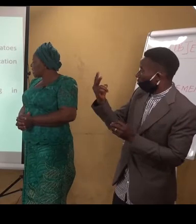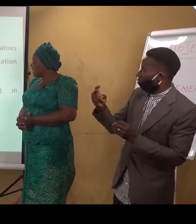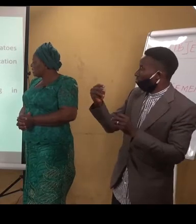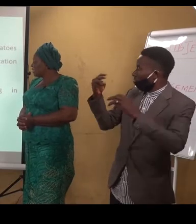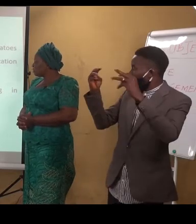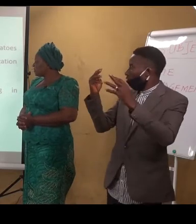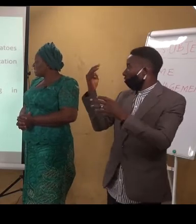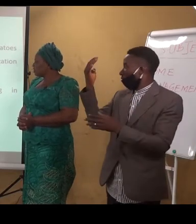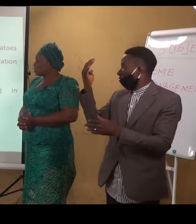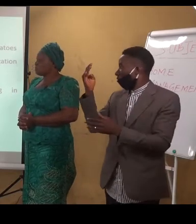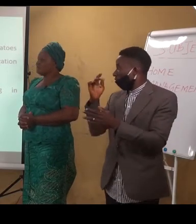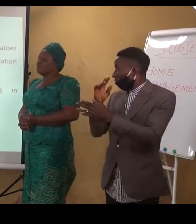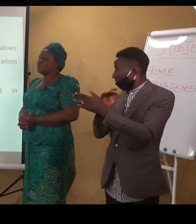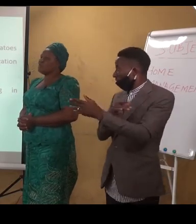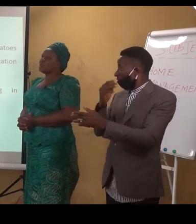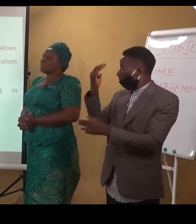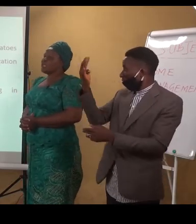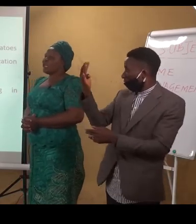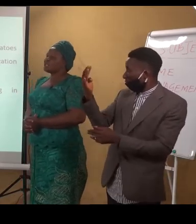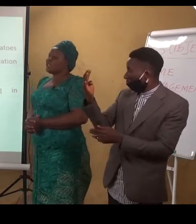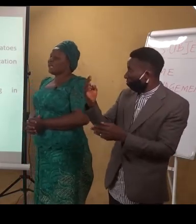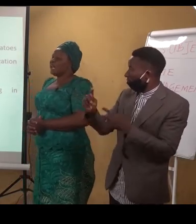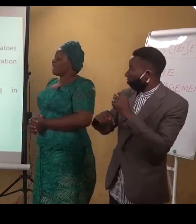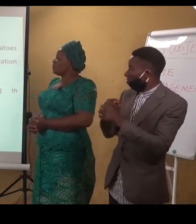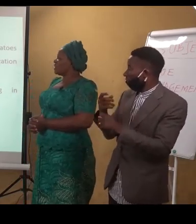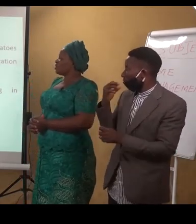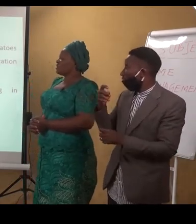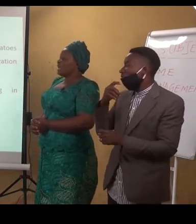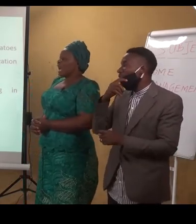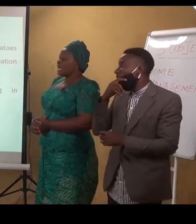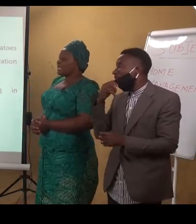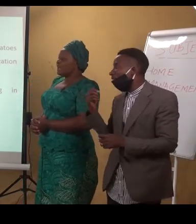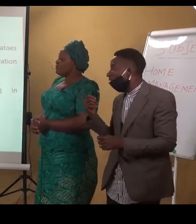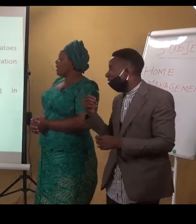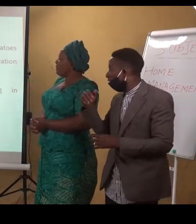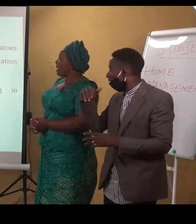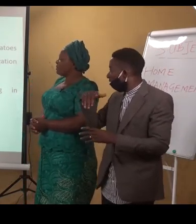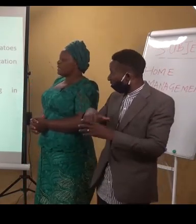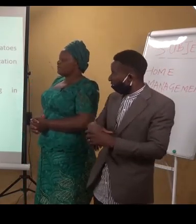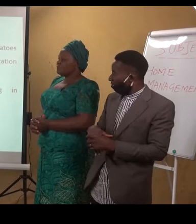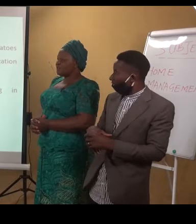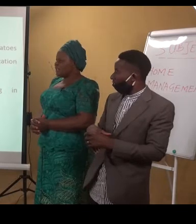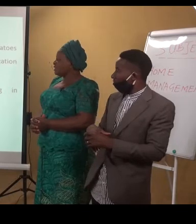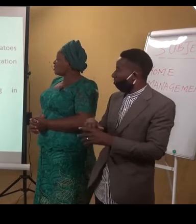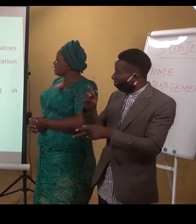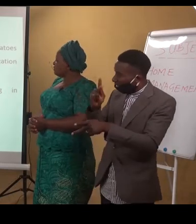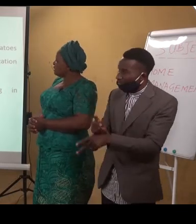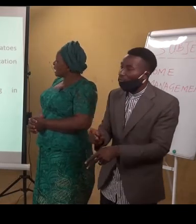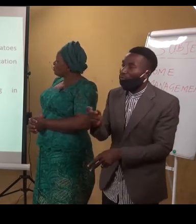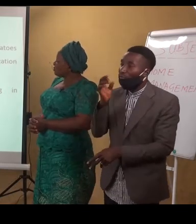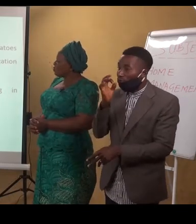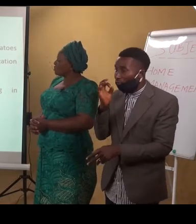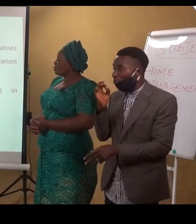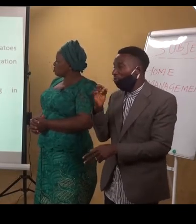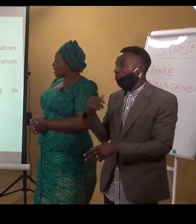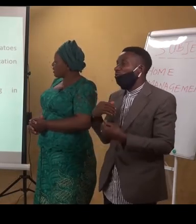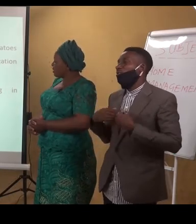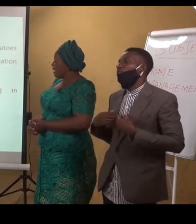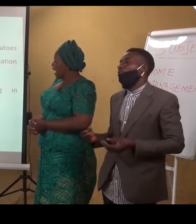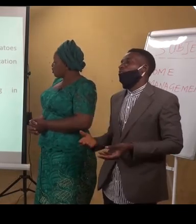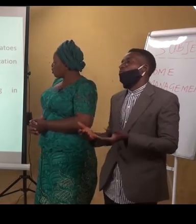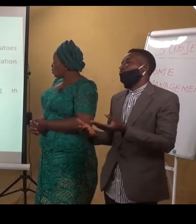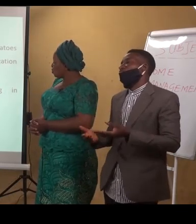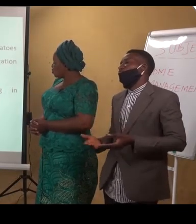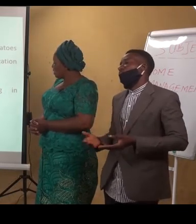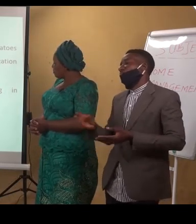types of drying in preservation of food. Yes, under dehydration, I gave you about 6 or 7 types of what?